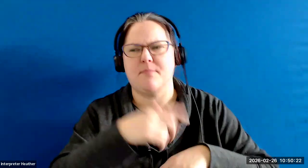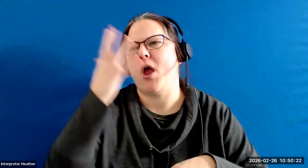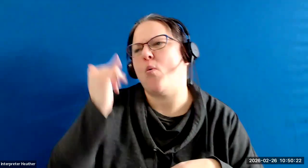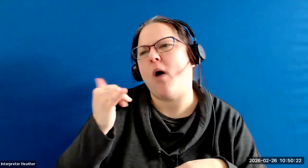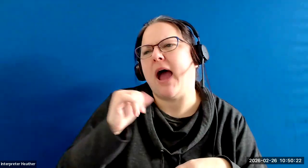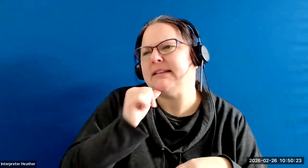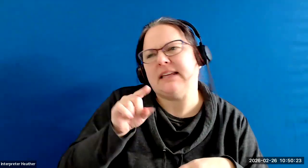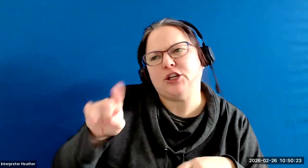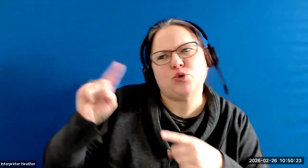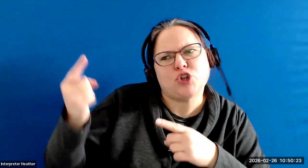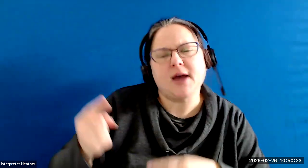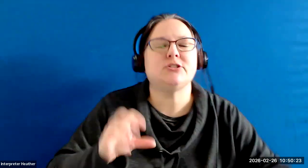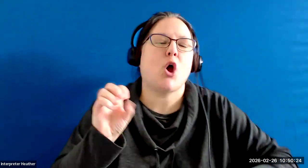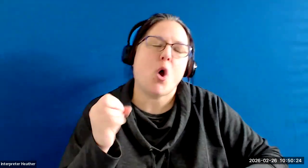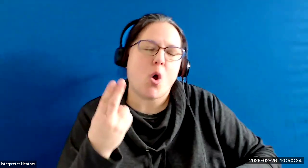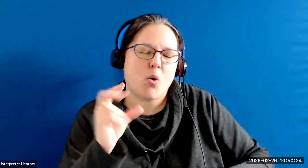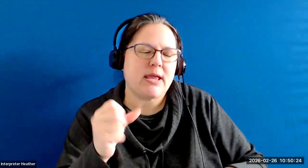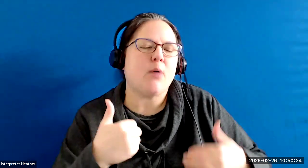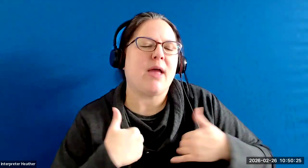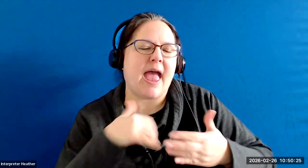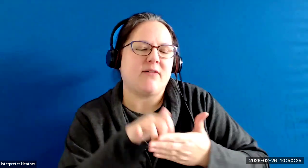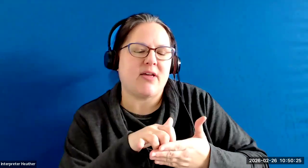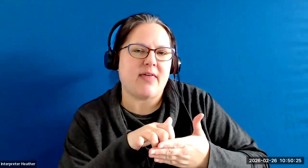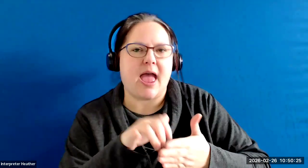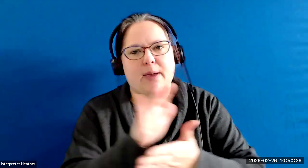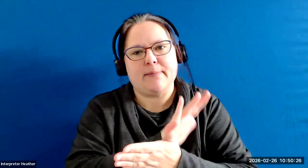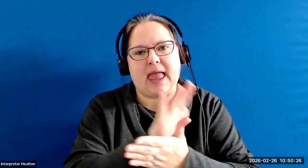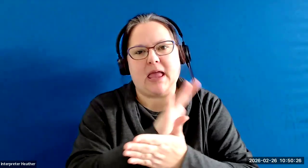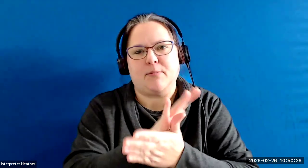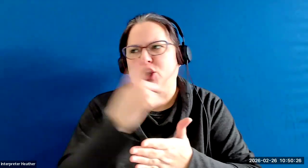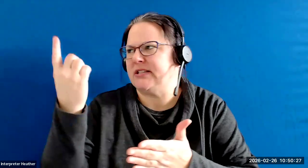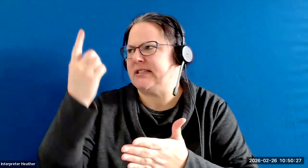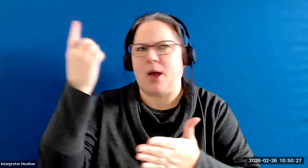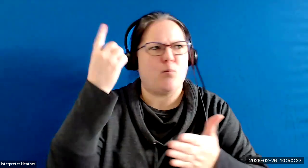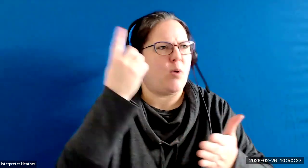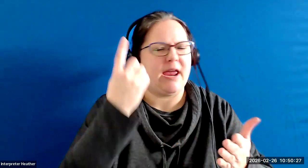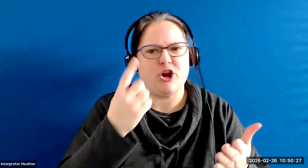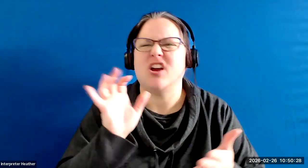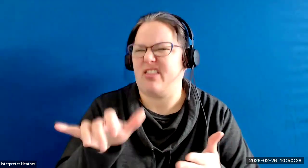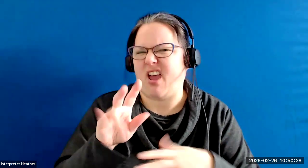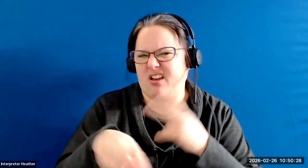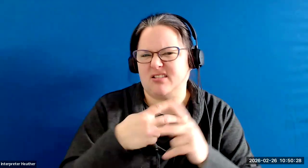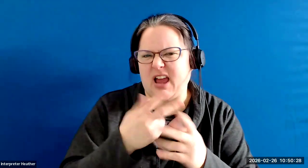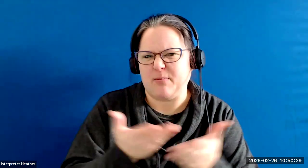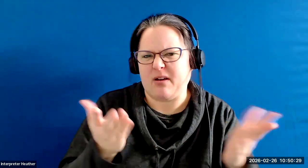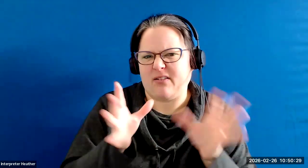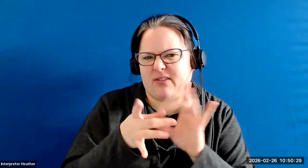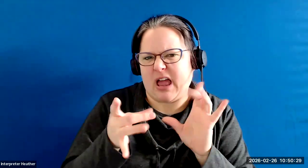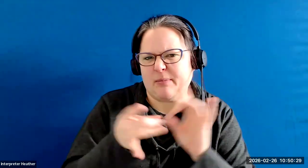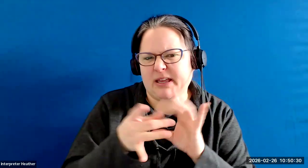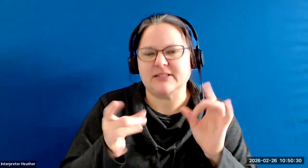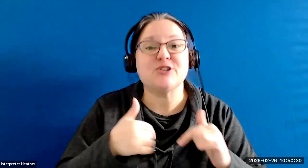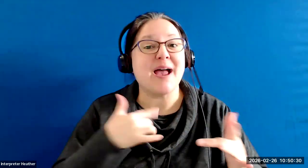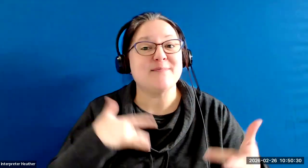you just, and oh yeah, we have that piece of paper somewhere, that kind of thing. Um, so I'm excited about